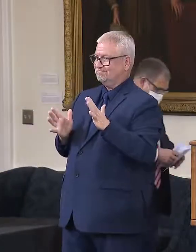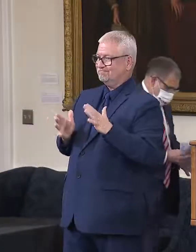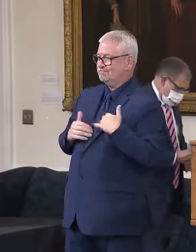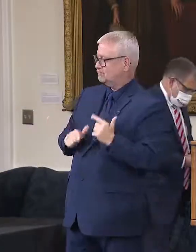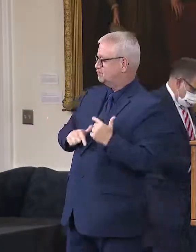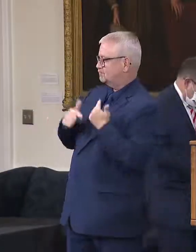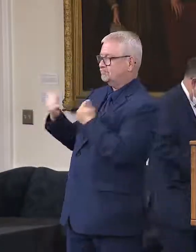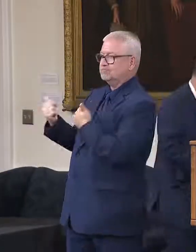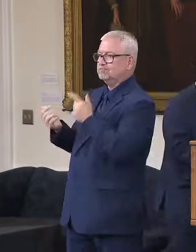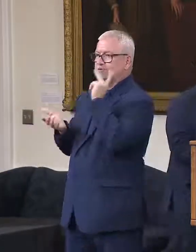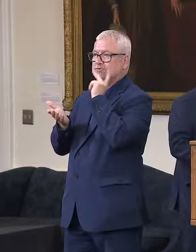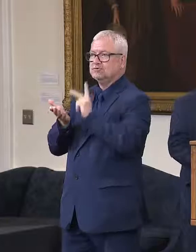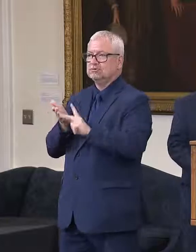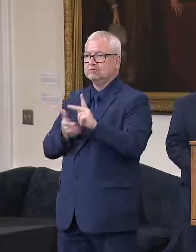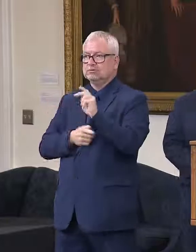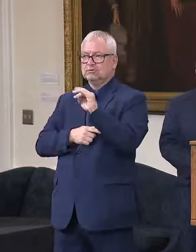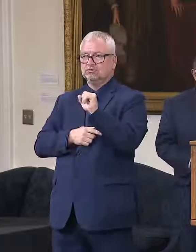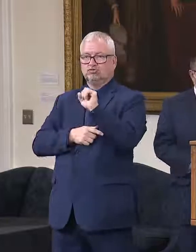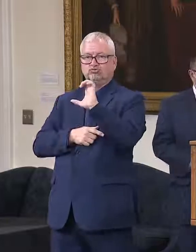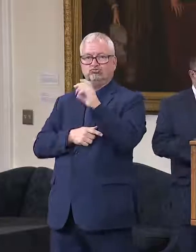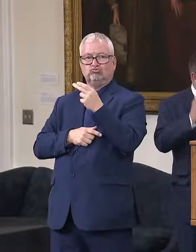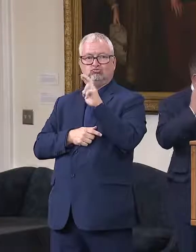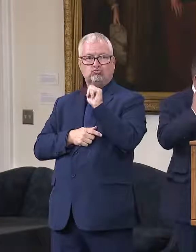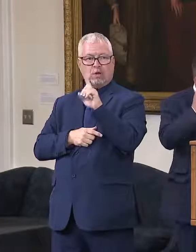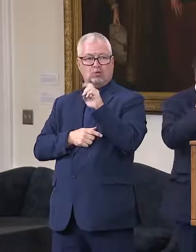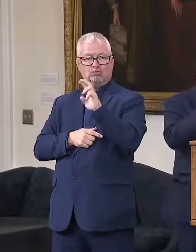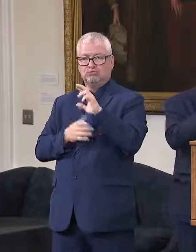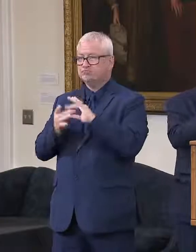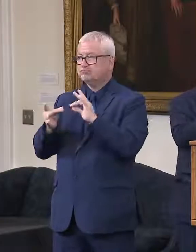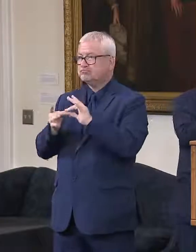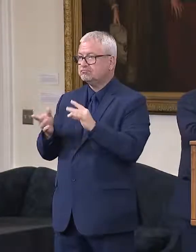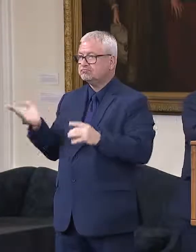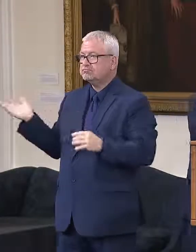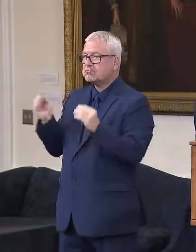little more detailed information on the importance of getting a booster shot.